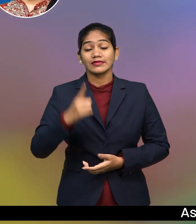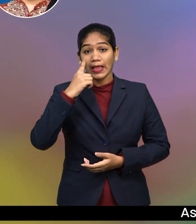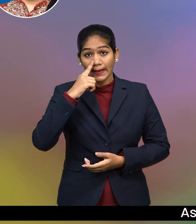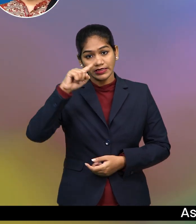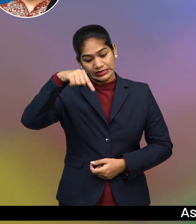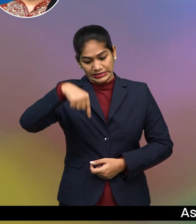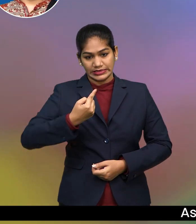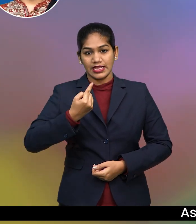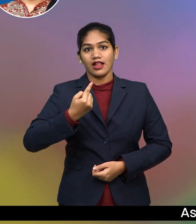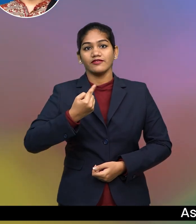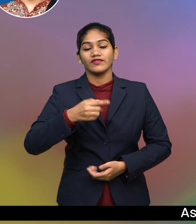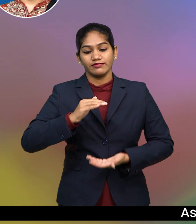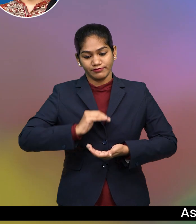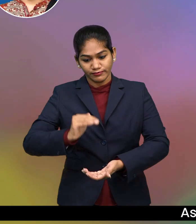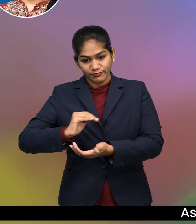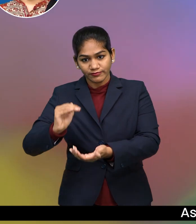asexual reproduction